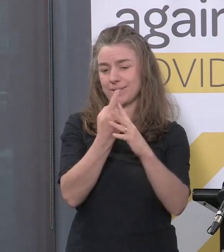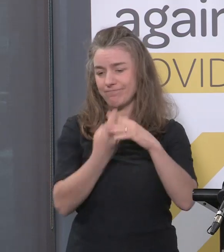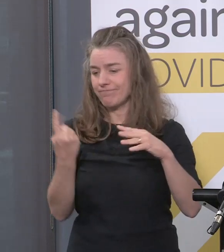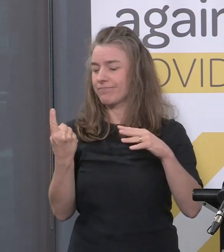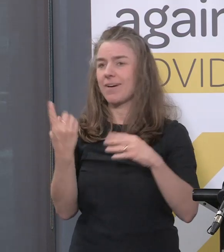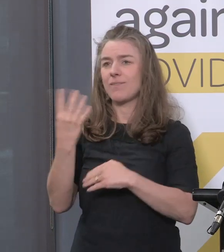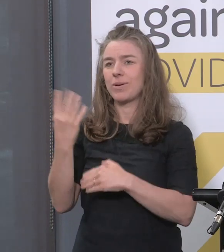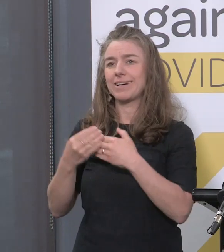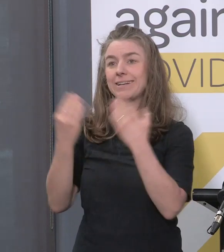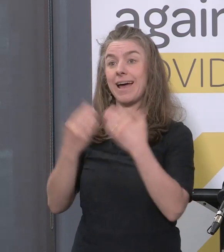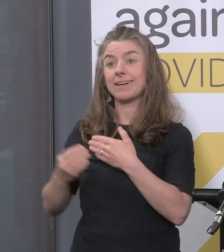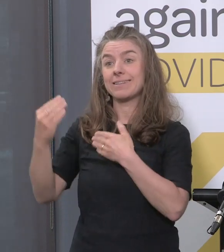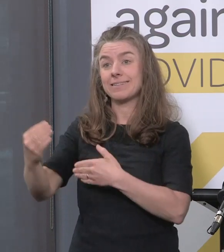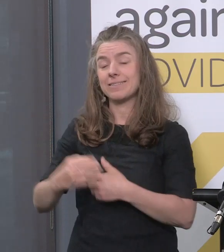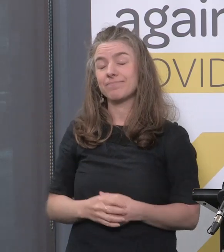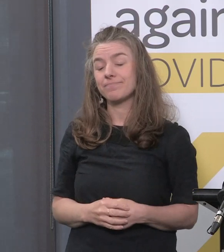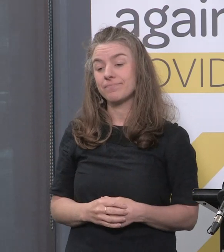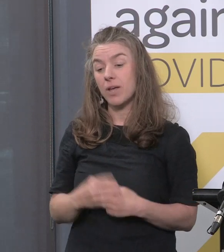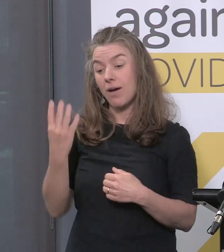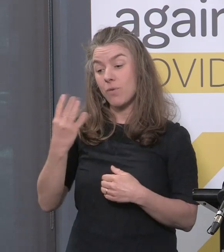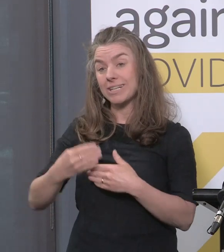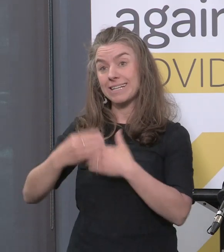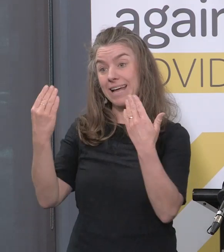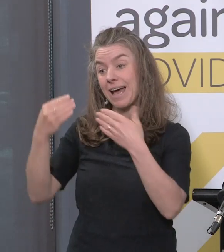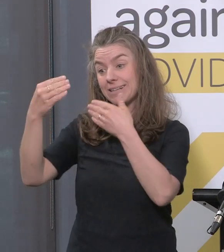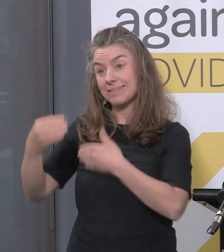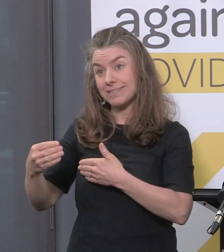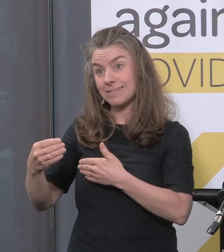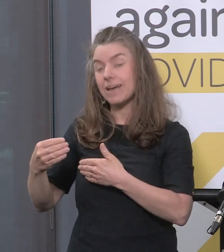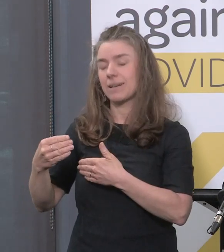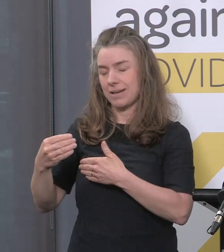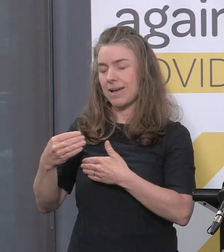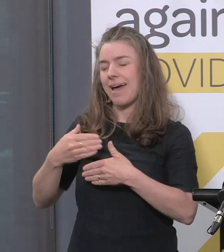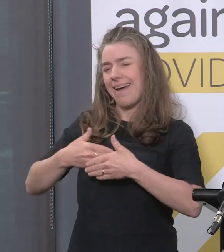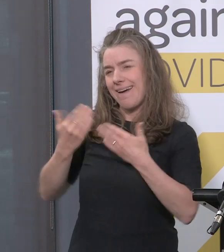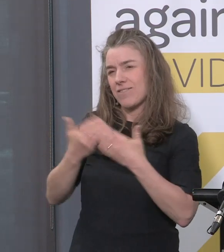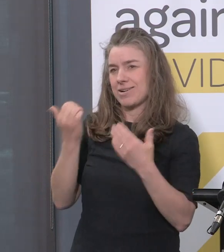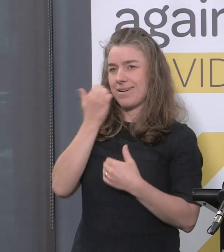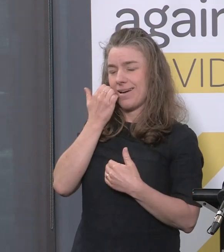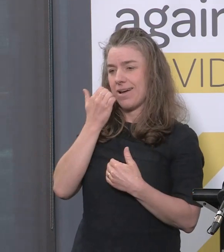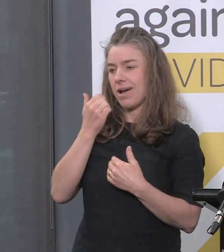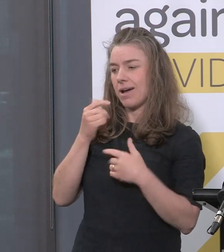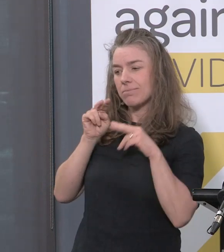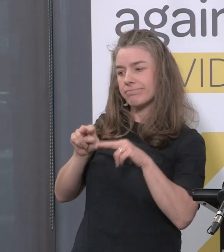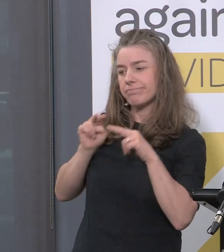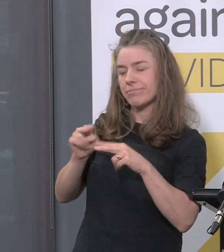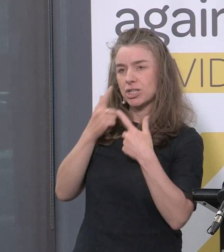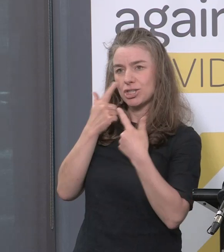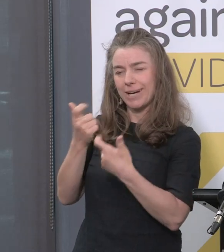days. Of course, during that 14-day period, they are also monitored on a daily basis for any symptoms.